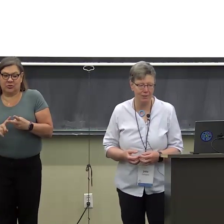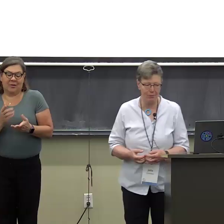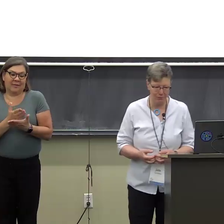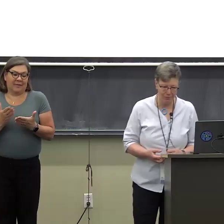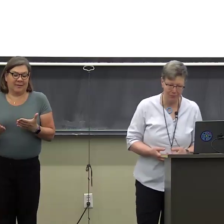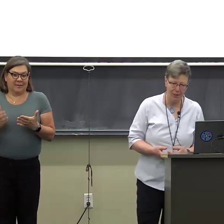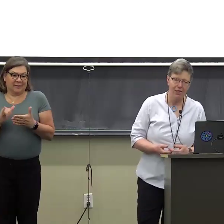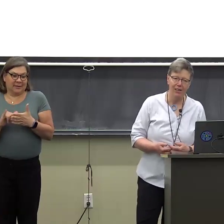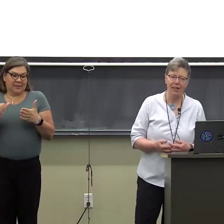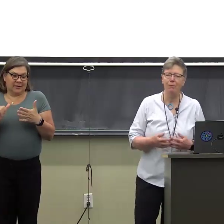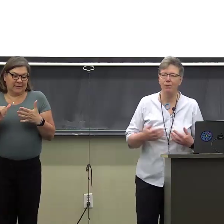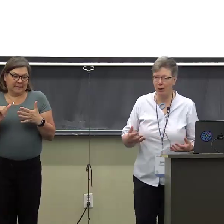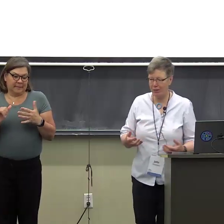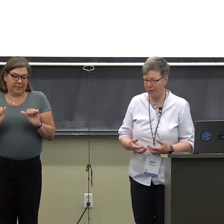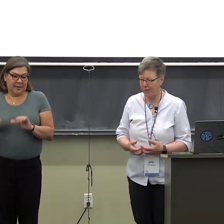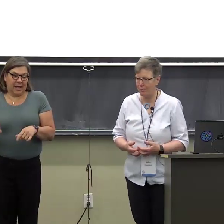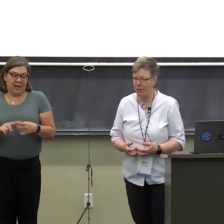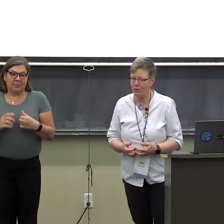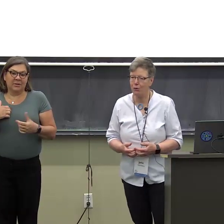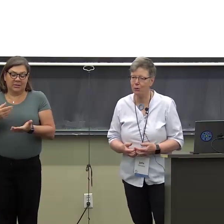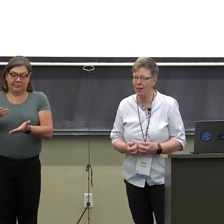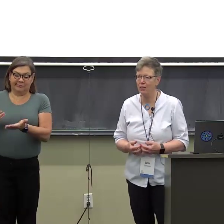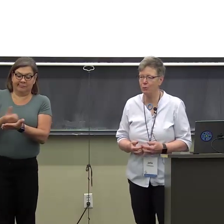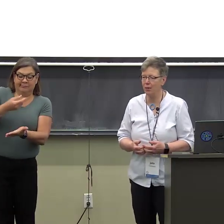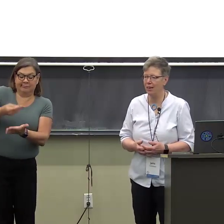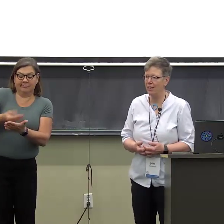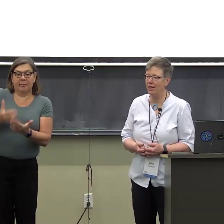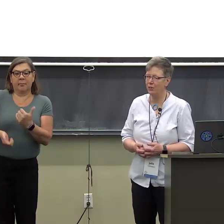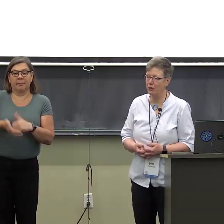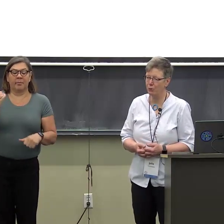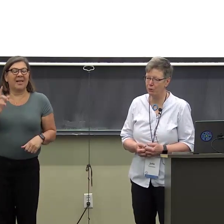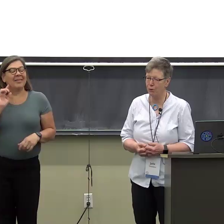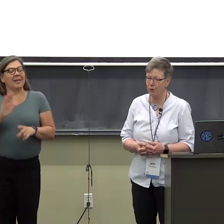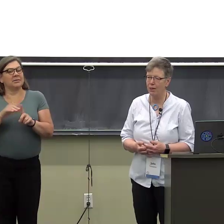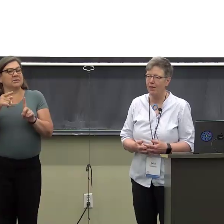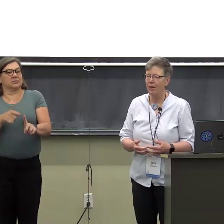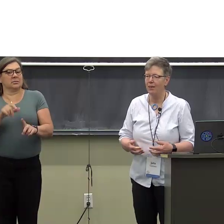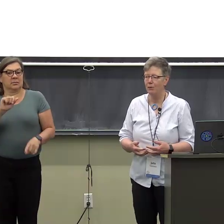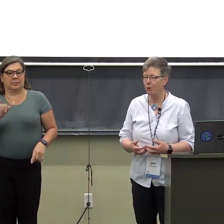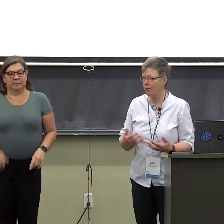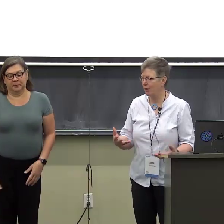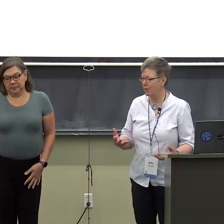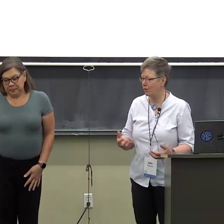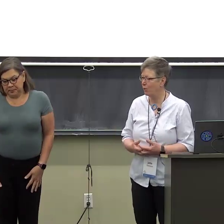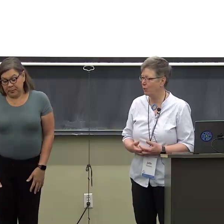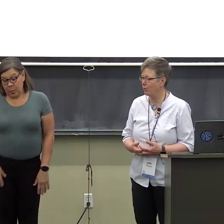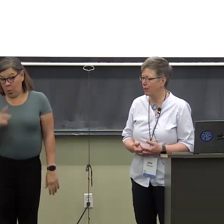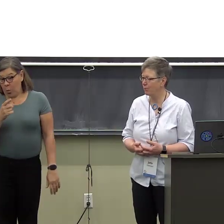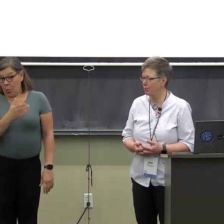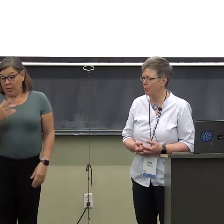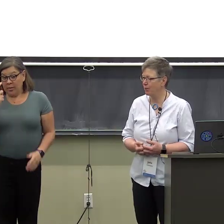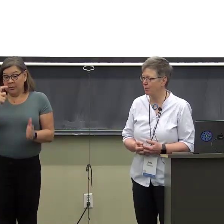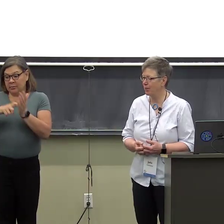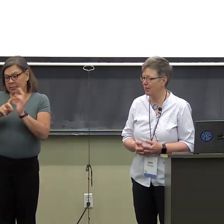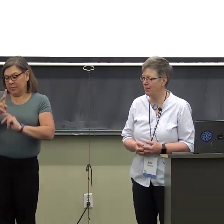that can be monetized the best. That is what AI is tuned for. And one thing to note